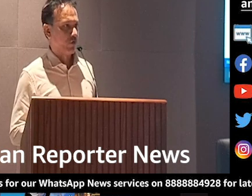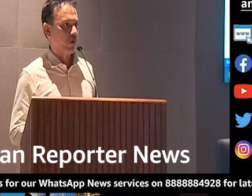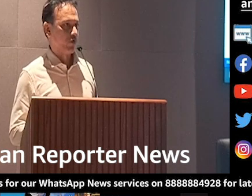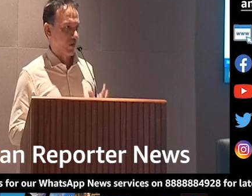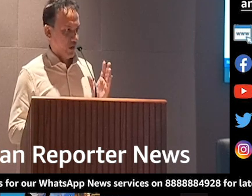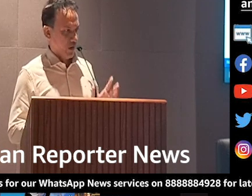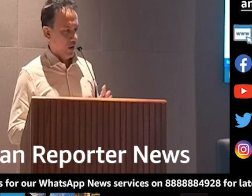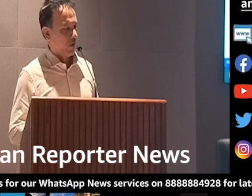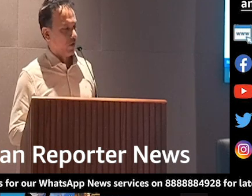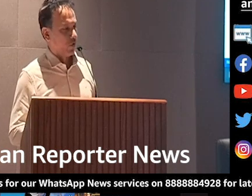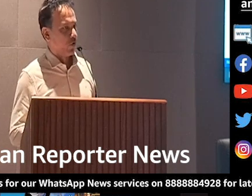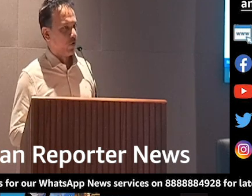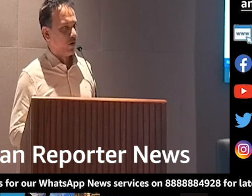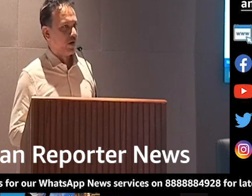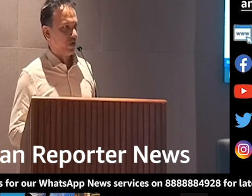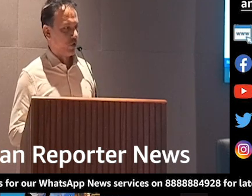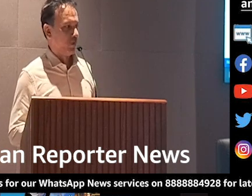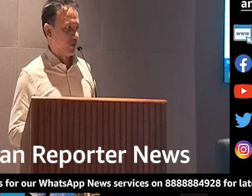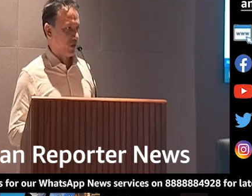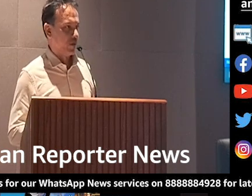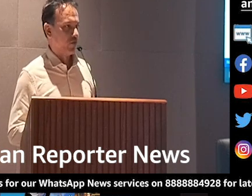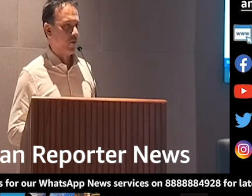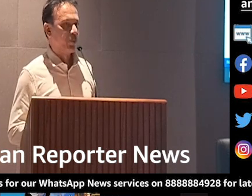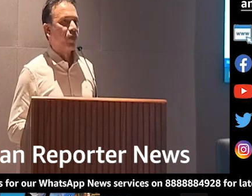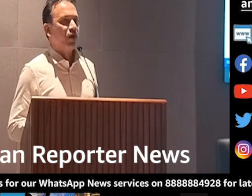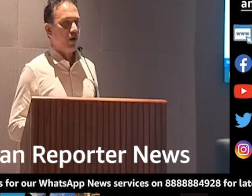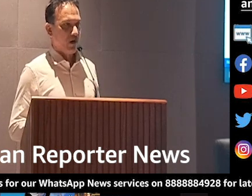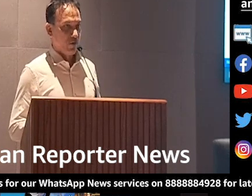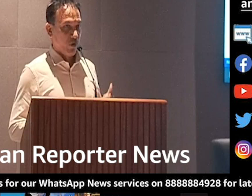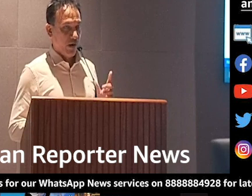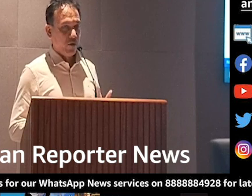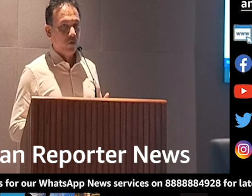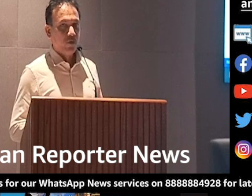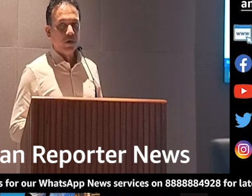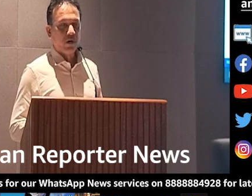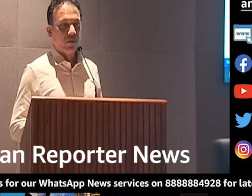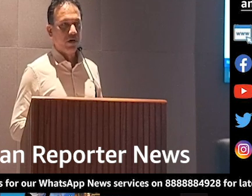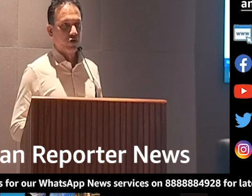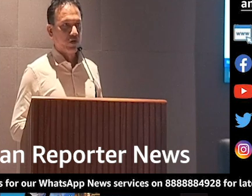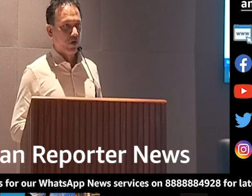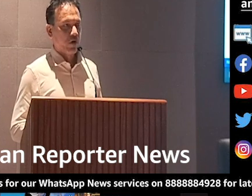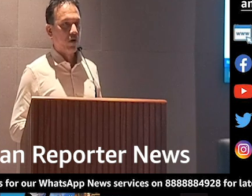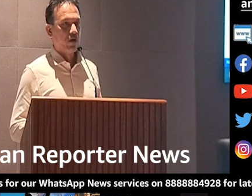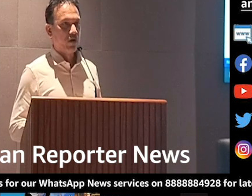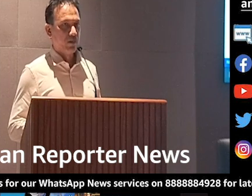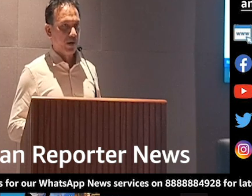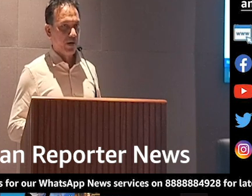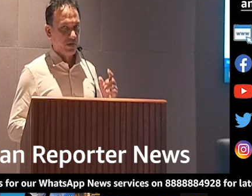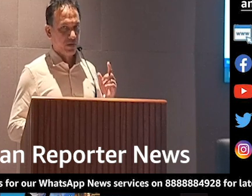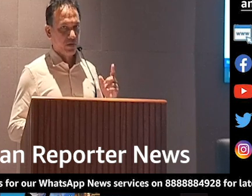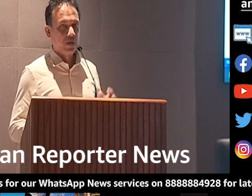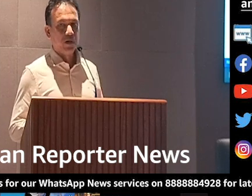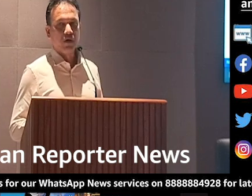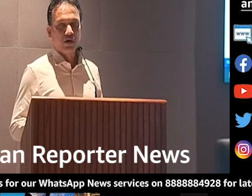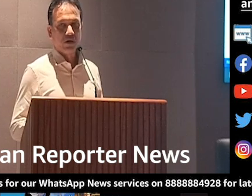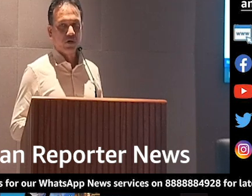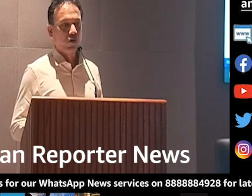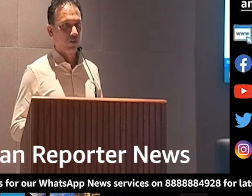of you, we are going to do a great job this year as well. Would like to place on record my